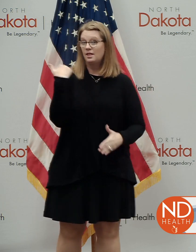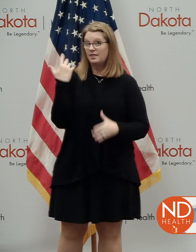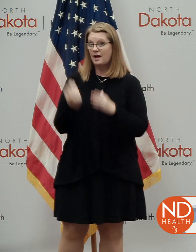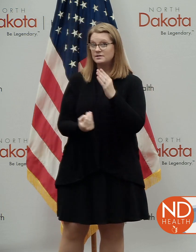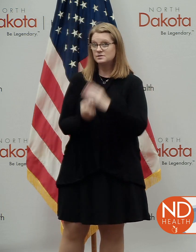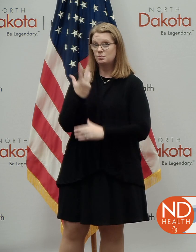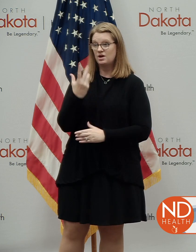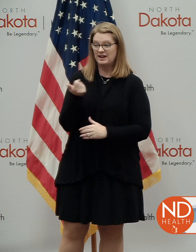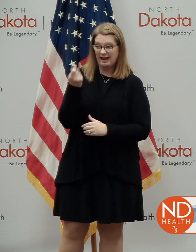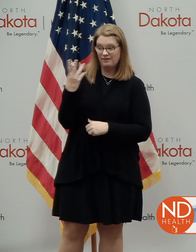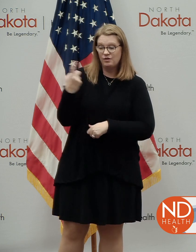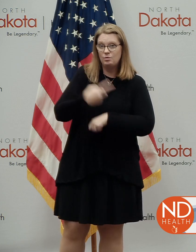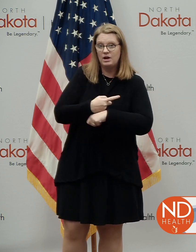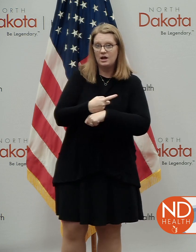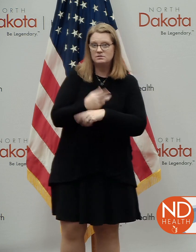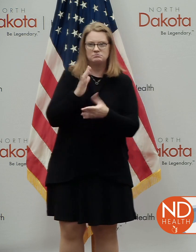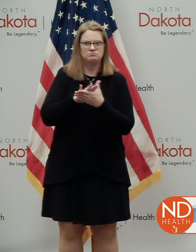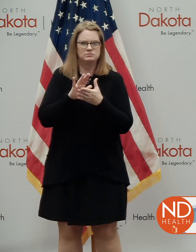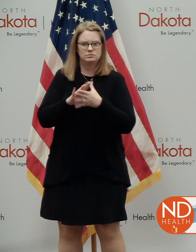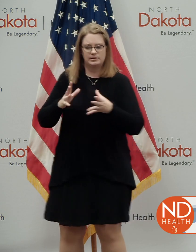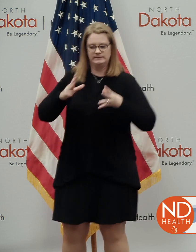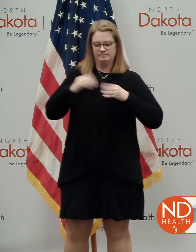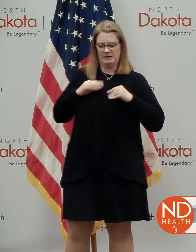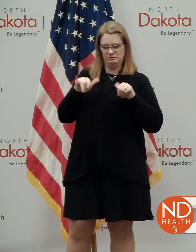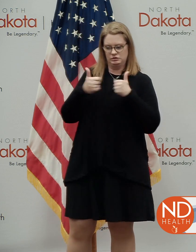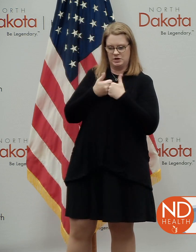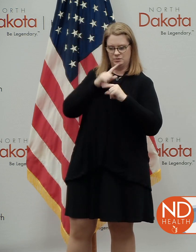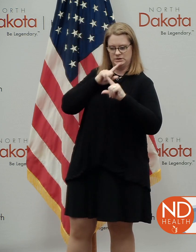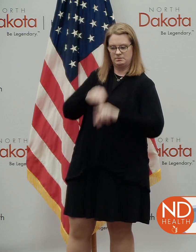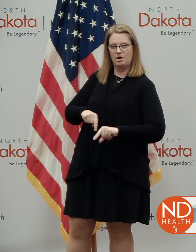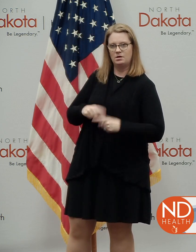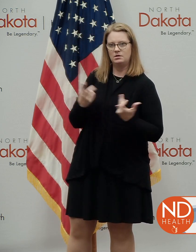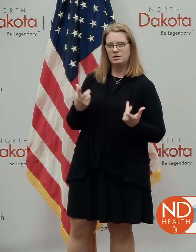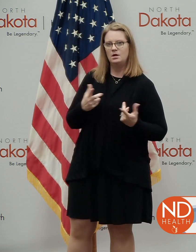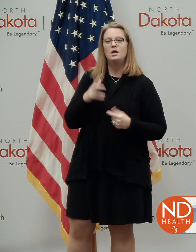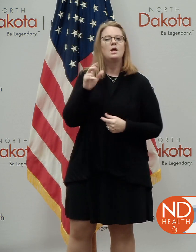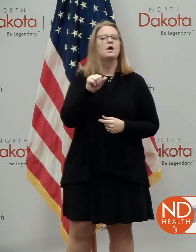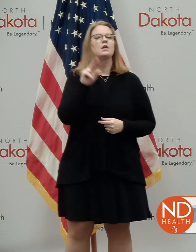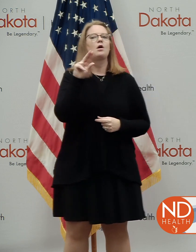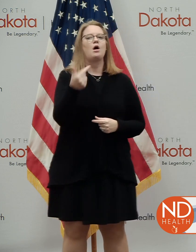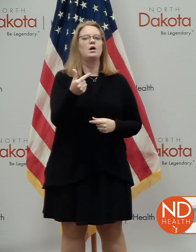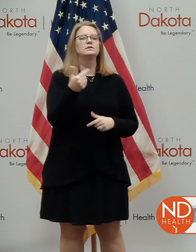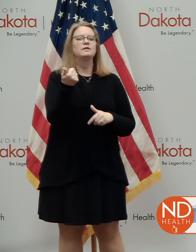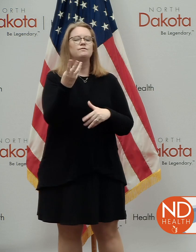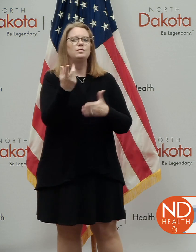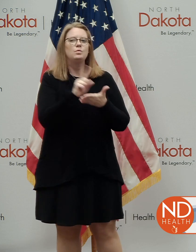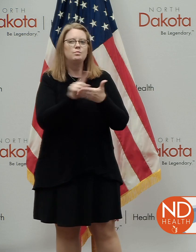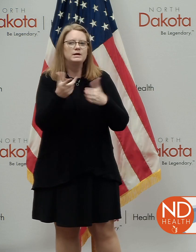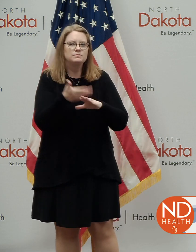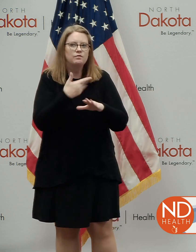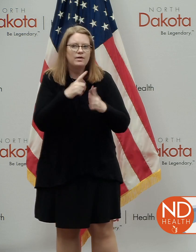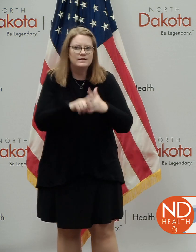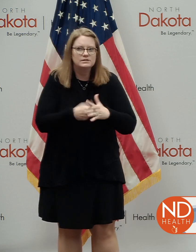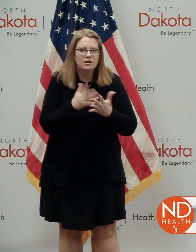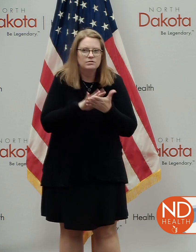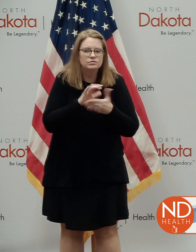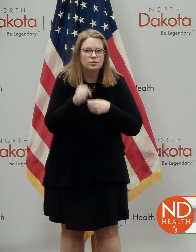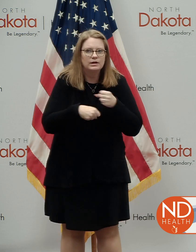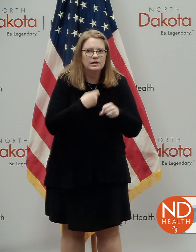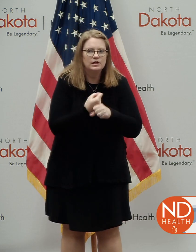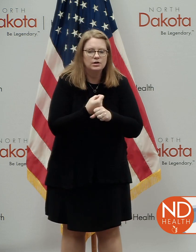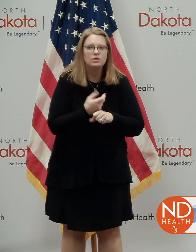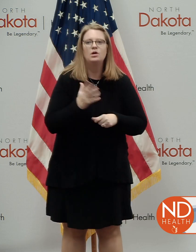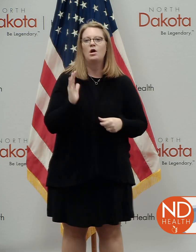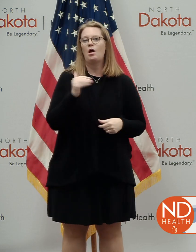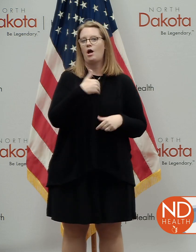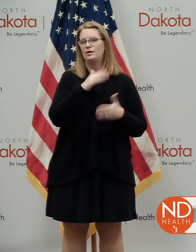spring, our schools responded. In August, only a few weeks before the start of school year, our